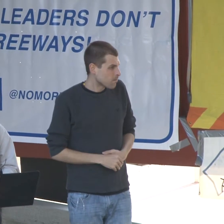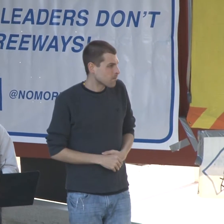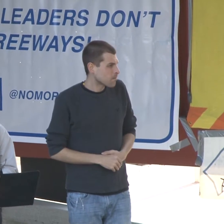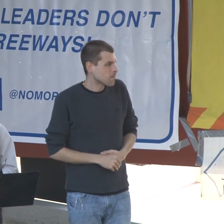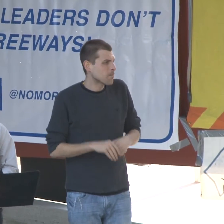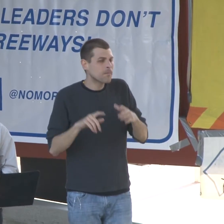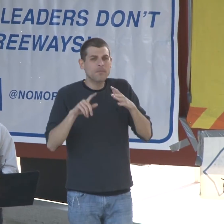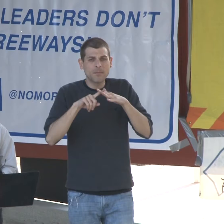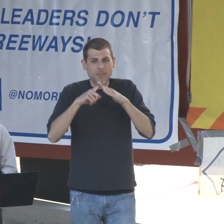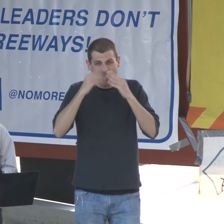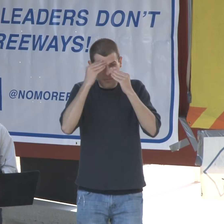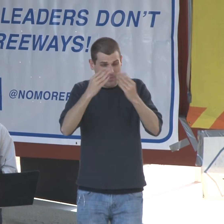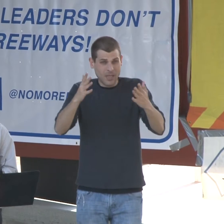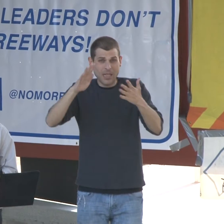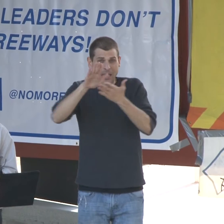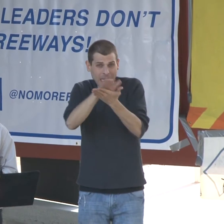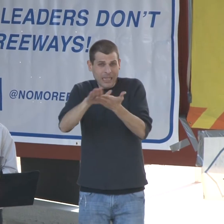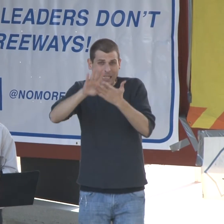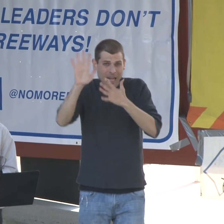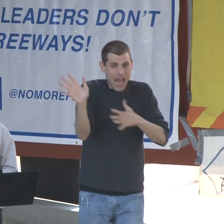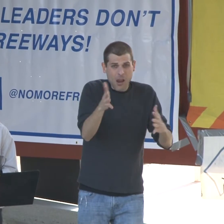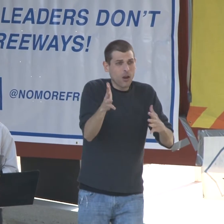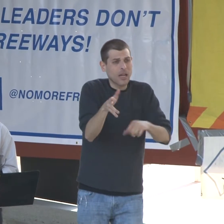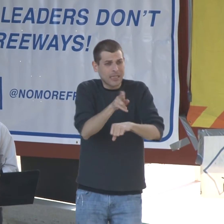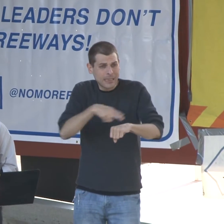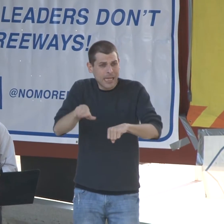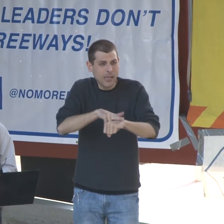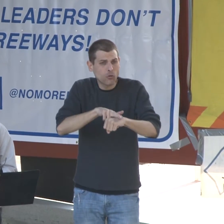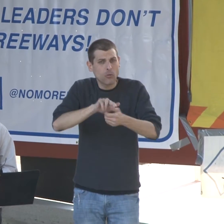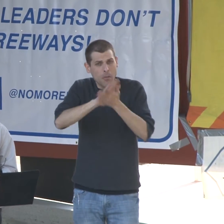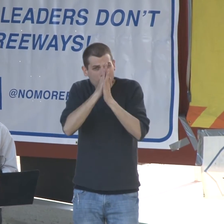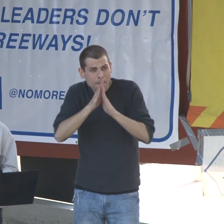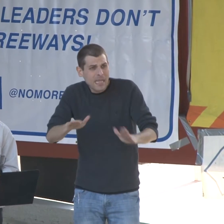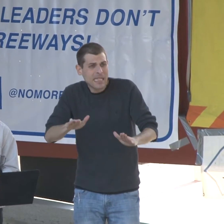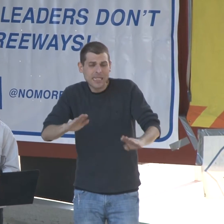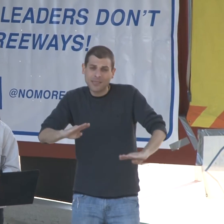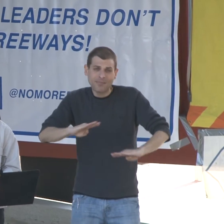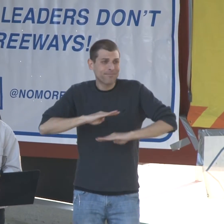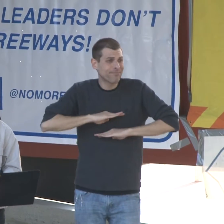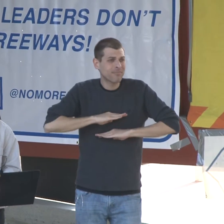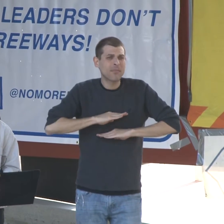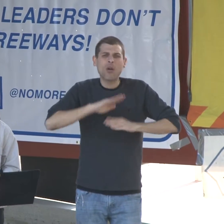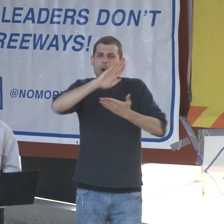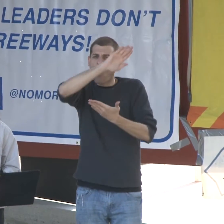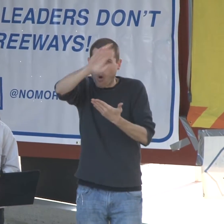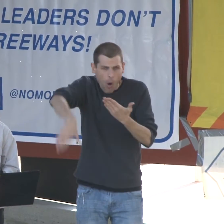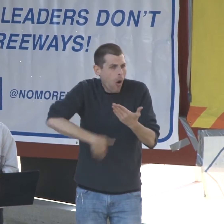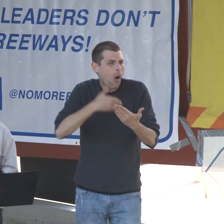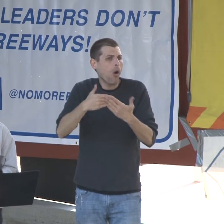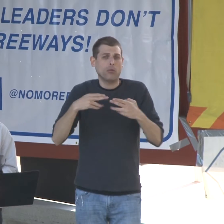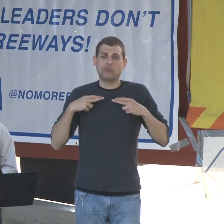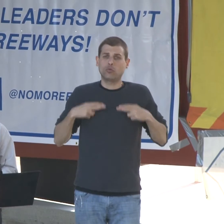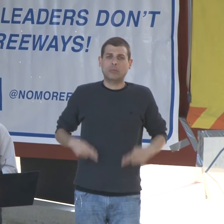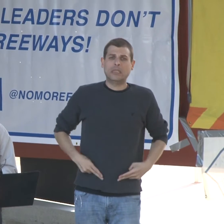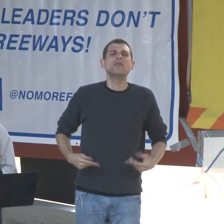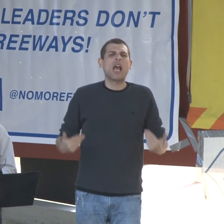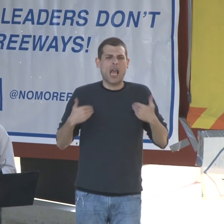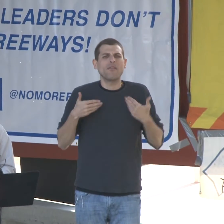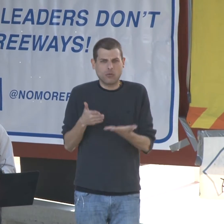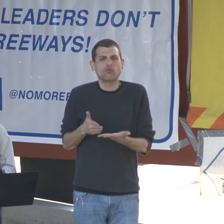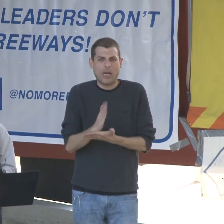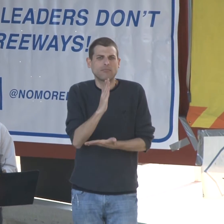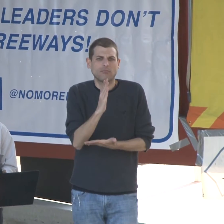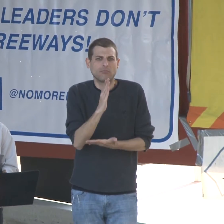that clean air, nature, peace, and serenity are things that every human being should have a right to have,